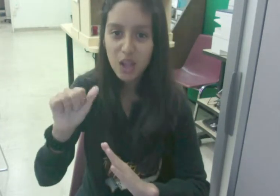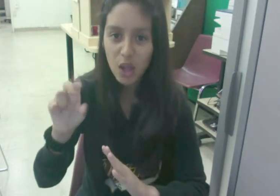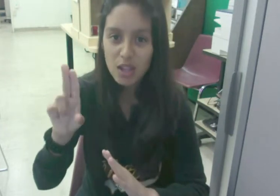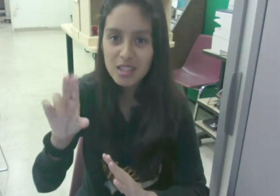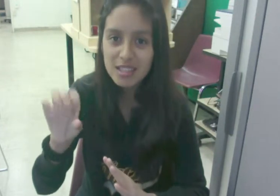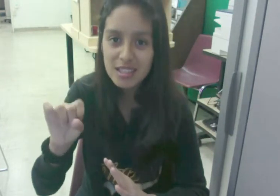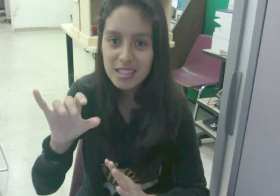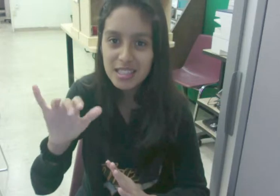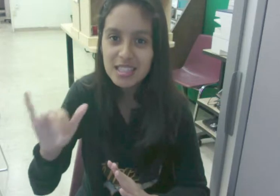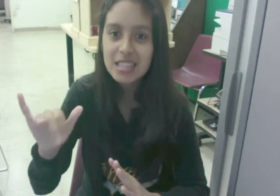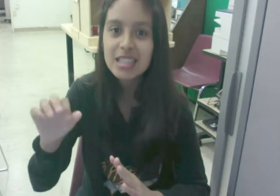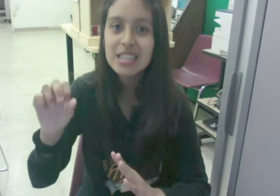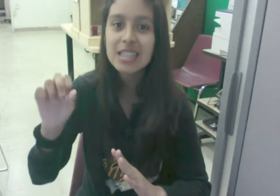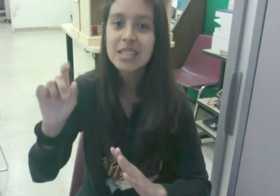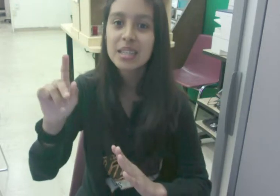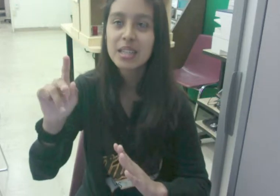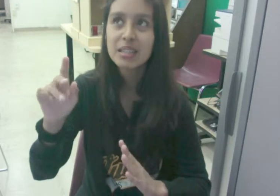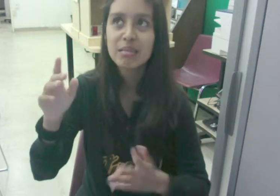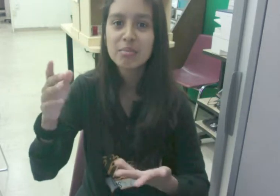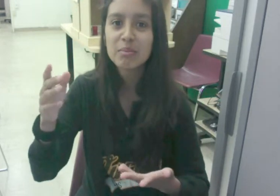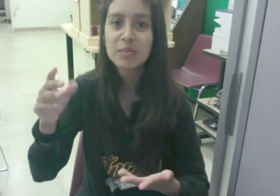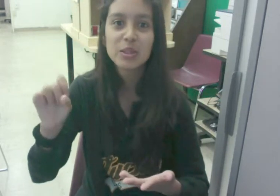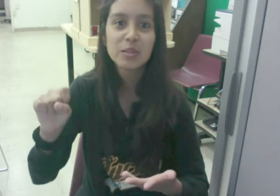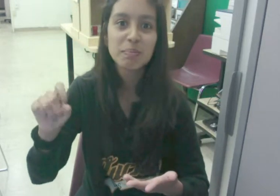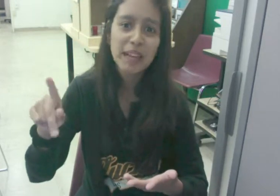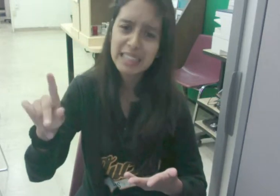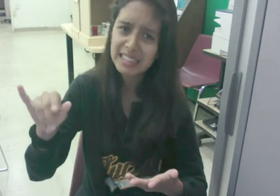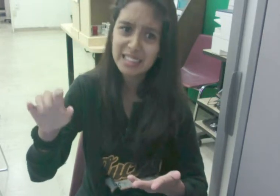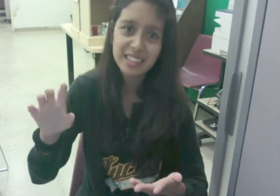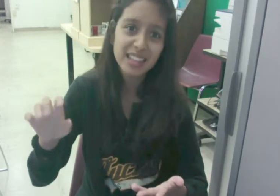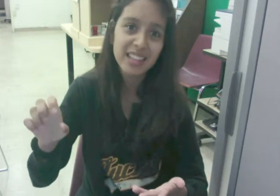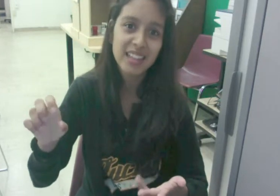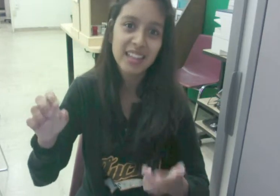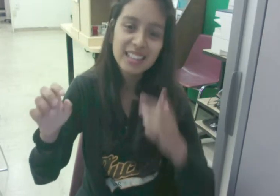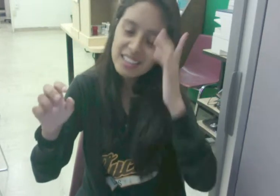And now take the fajita mixture, put it into a bowl, and you can have just a